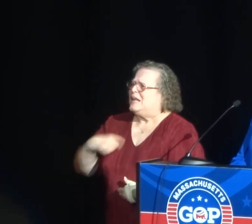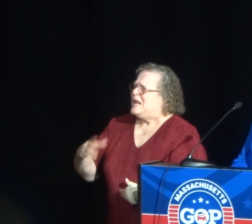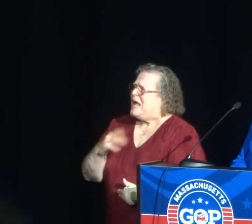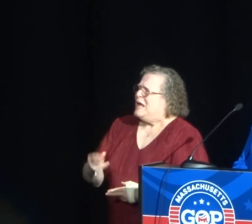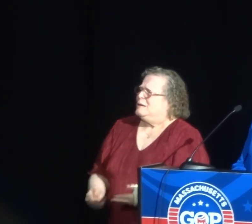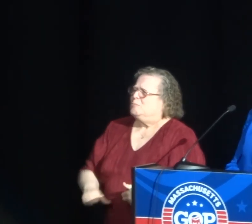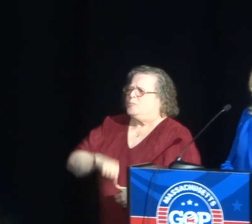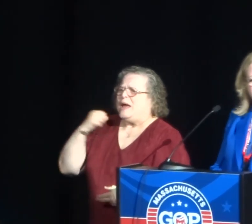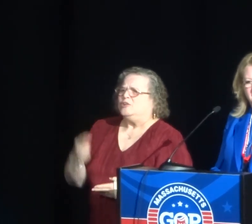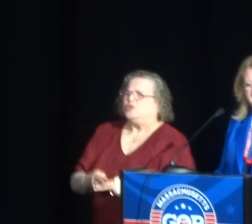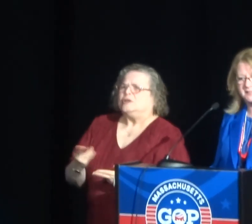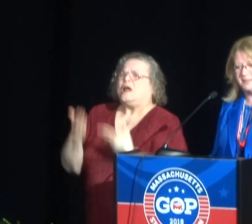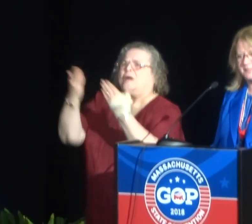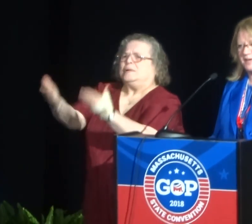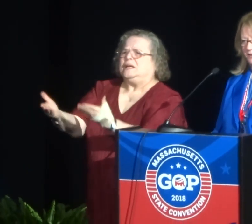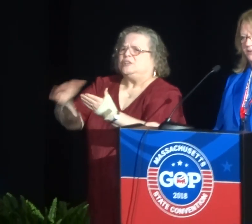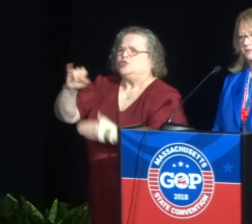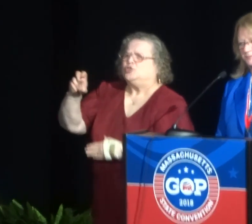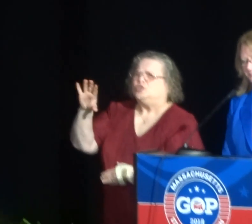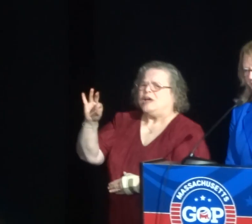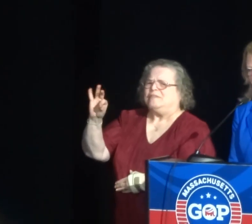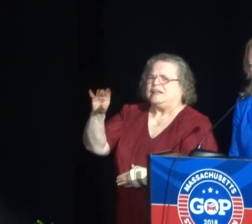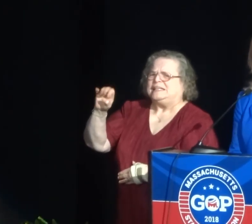Jeff Deal to be our next United States.